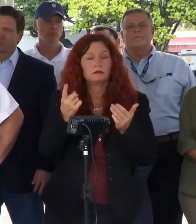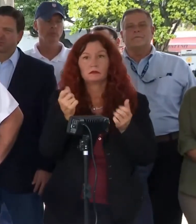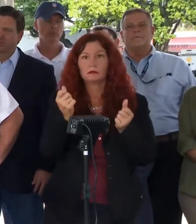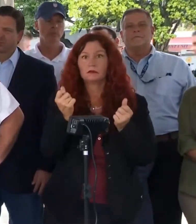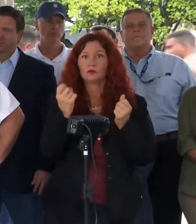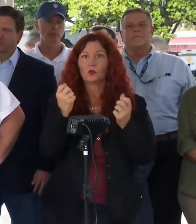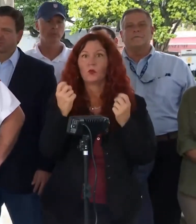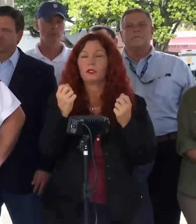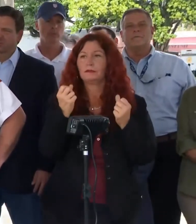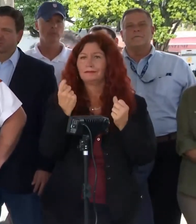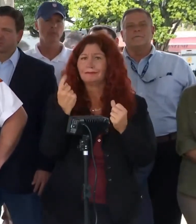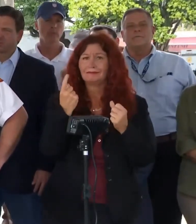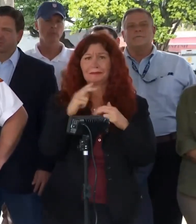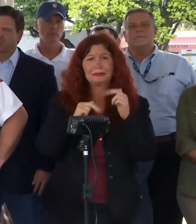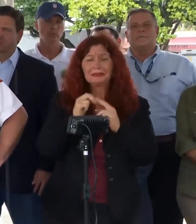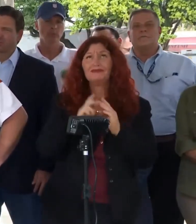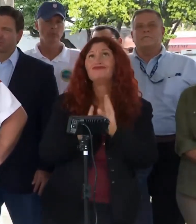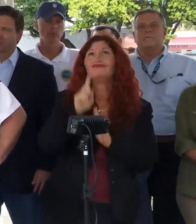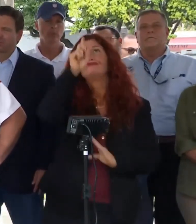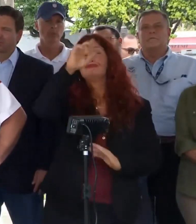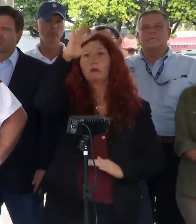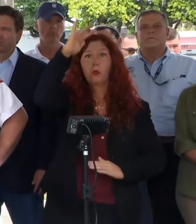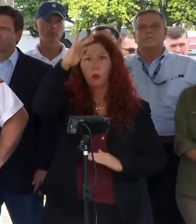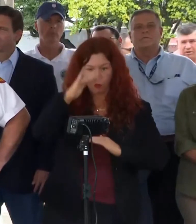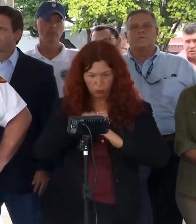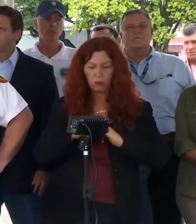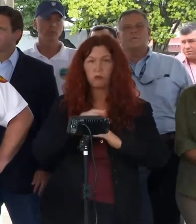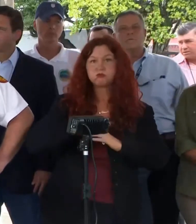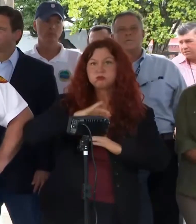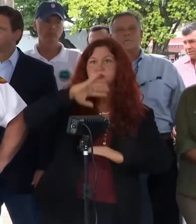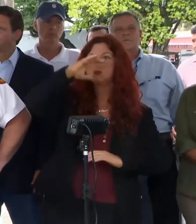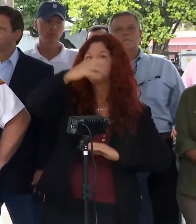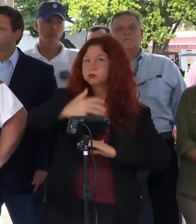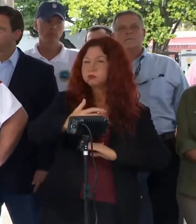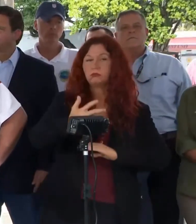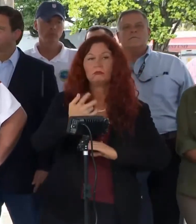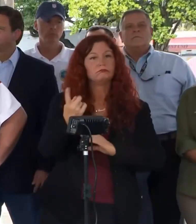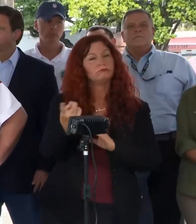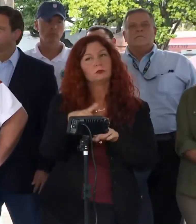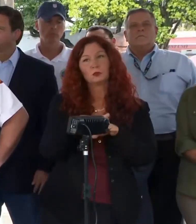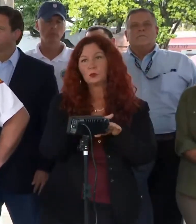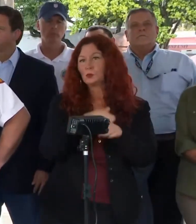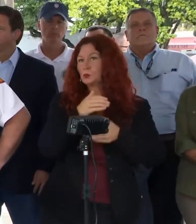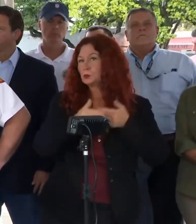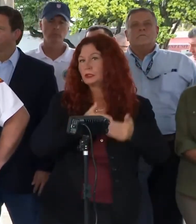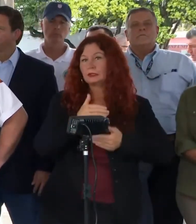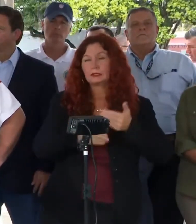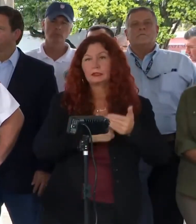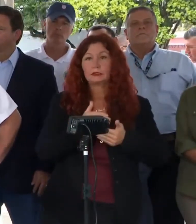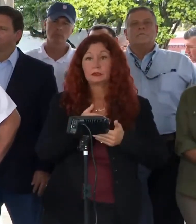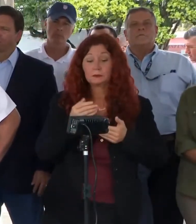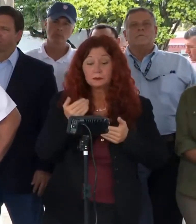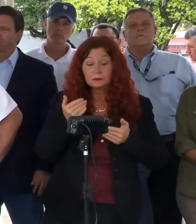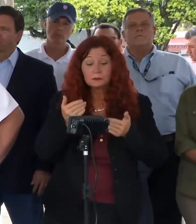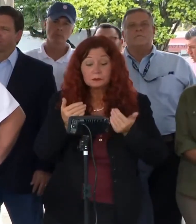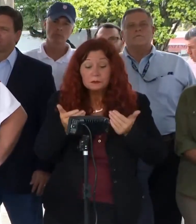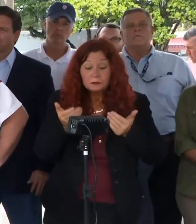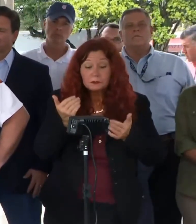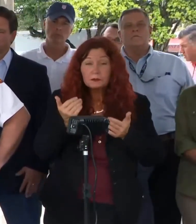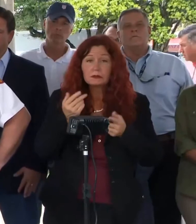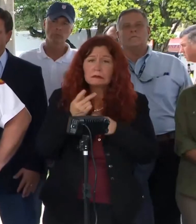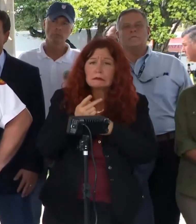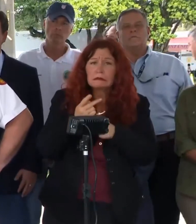what we're seeing. We're moving debris piece by piece and searching through. We moved over approximately 3